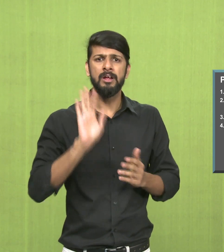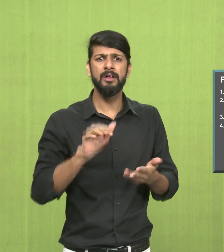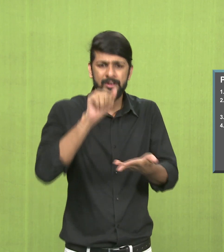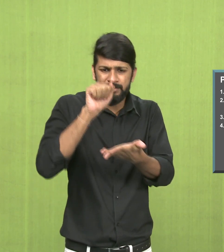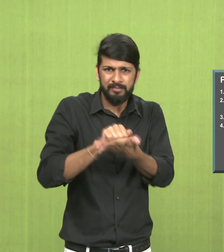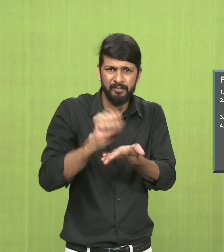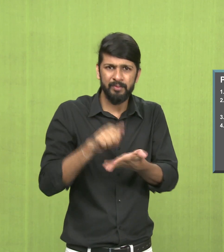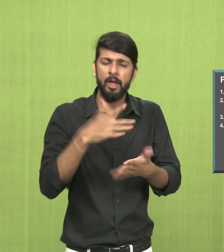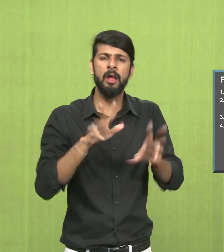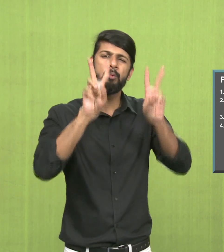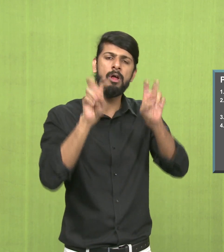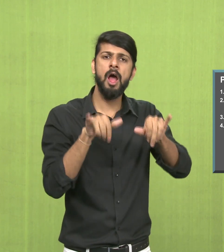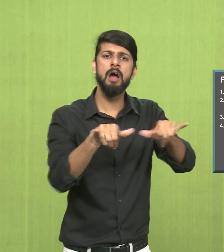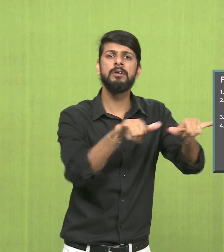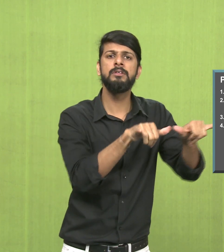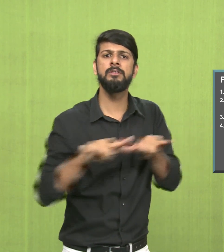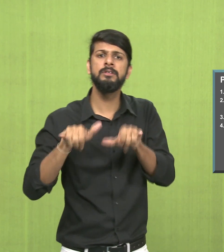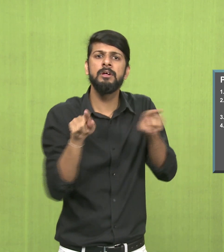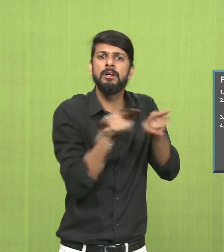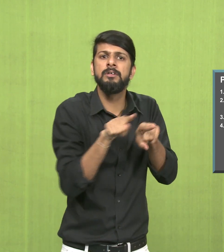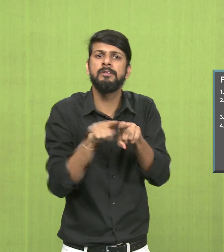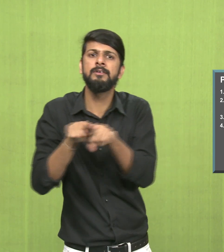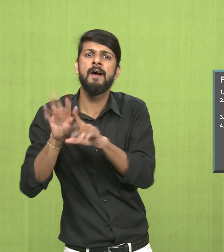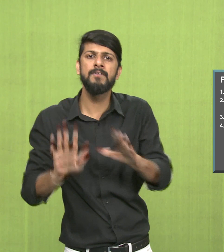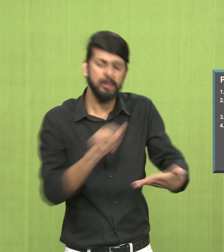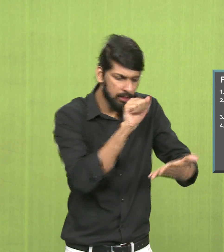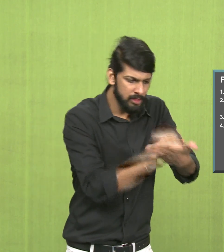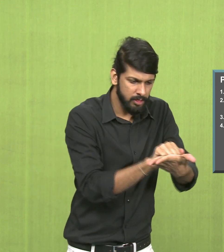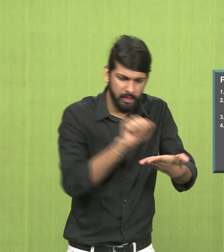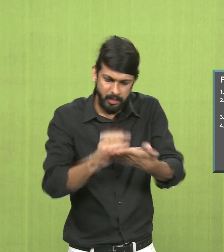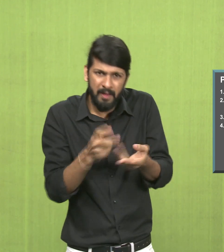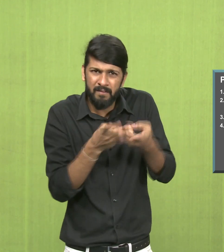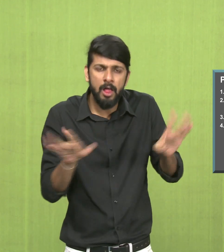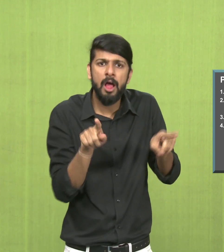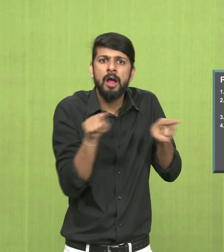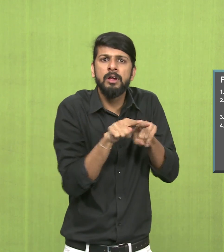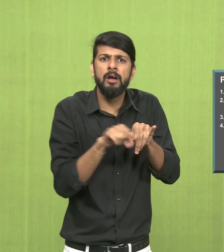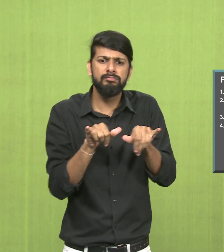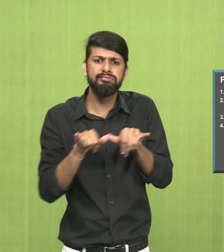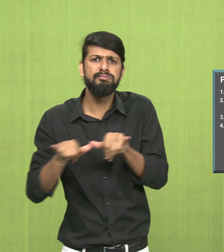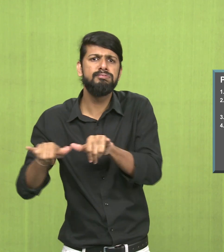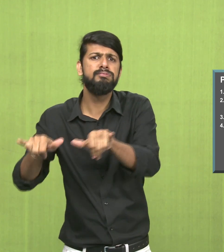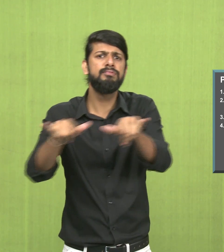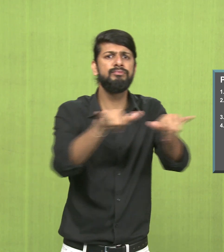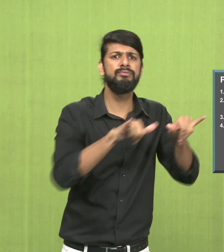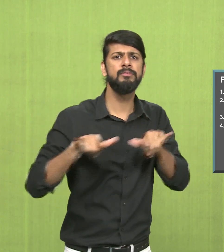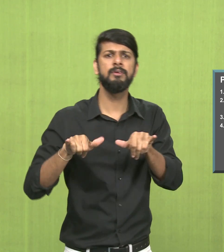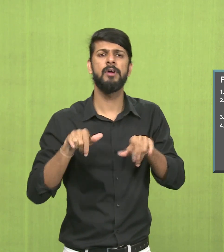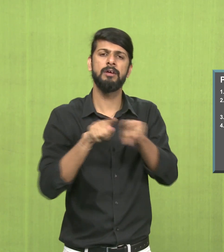the uniformity of all the impressions, because the blocks are the same, the design is the same, there is a uniformity. So, if you make